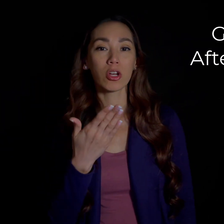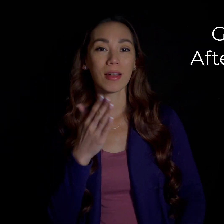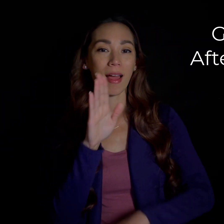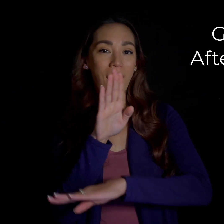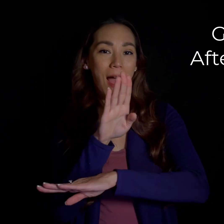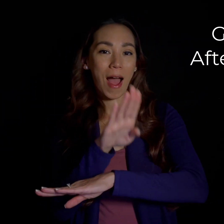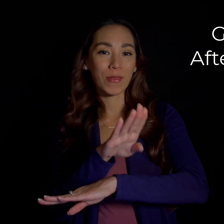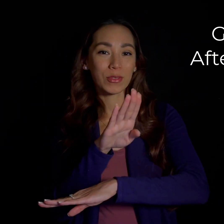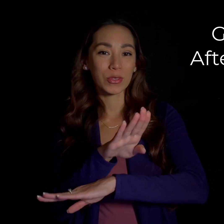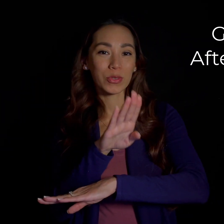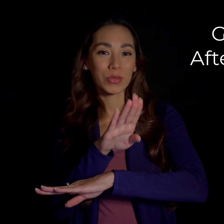Good afternoon.